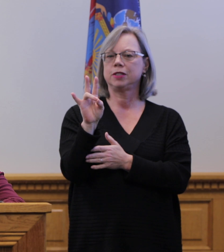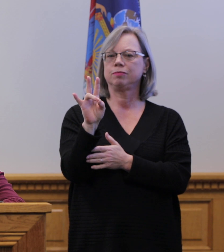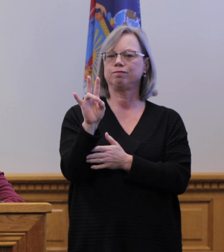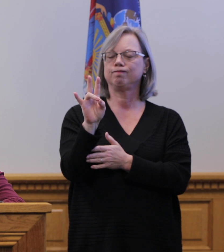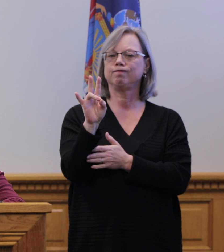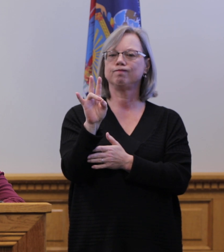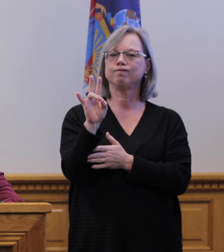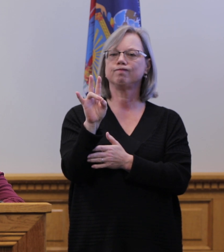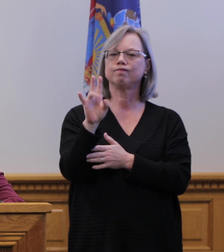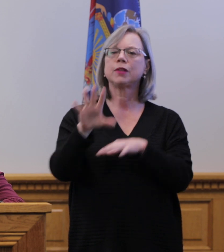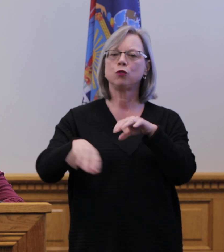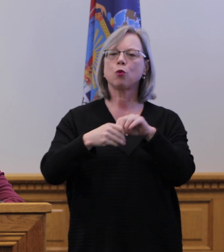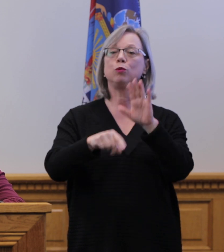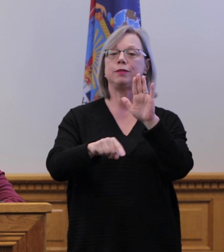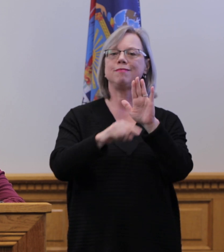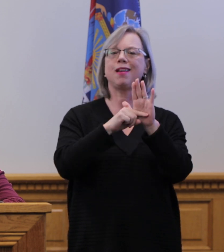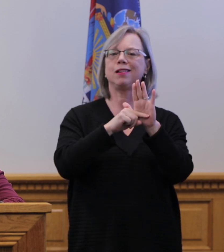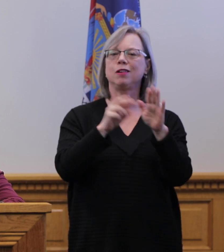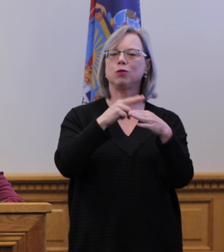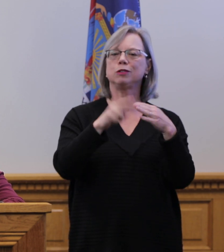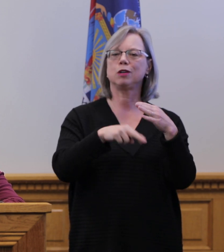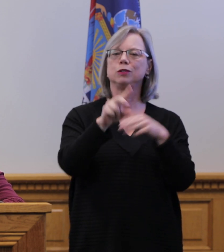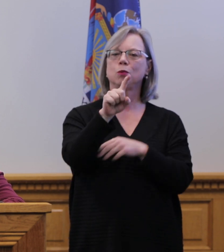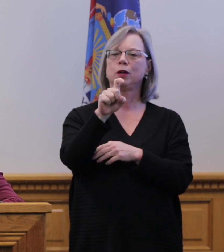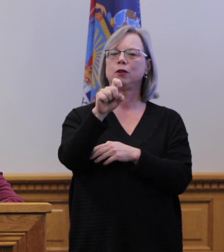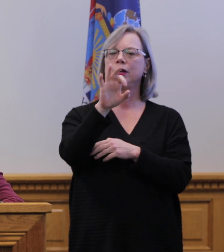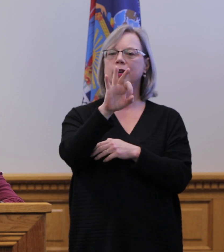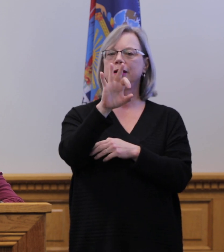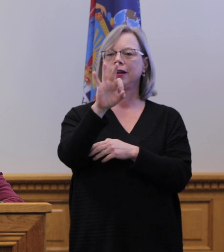7,887. Total negative results are